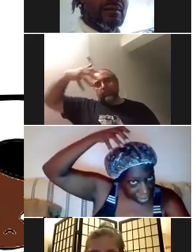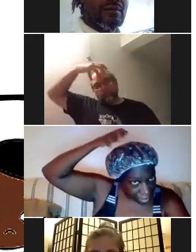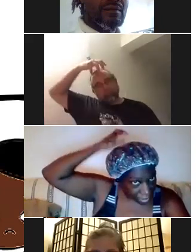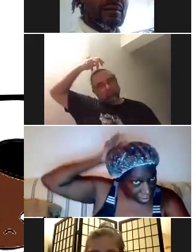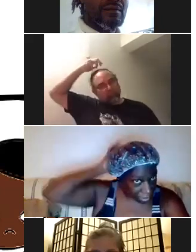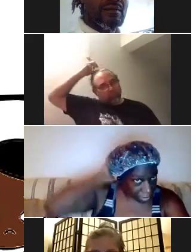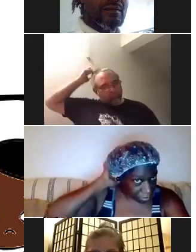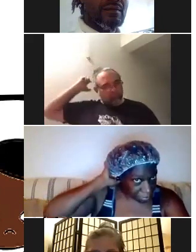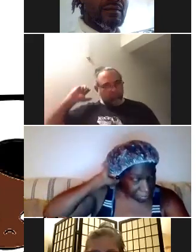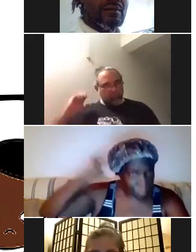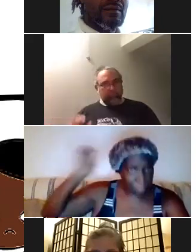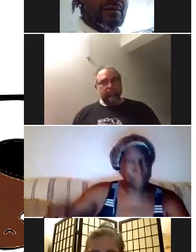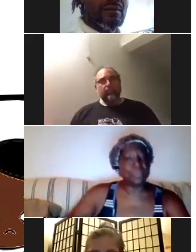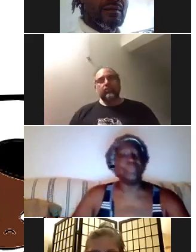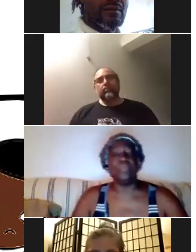Lion.